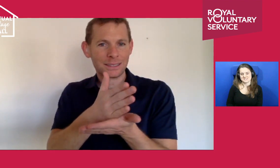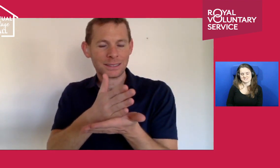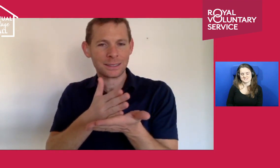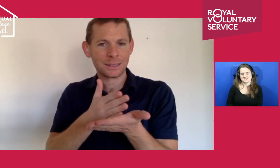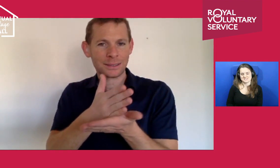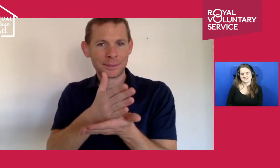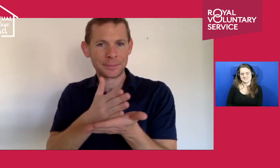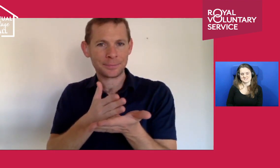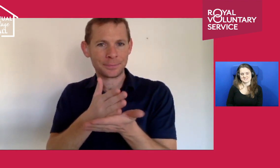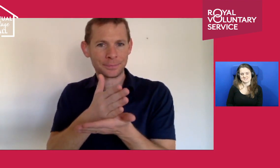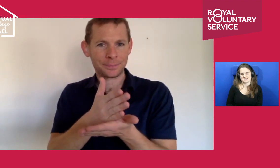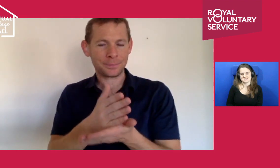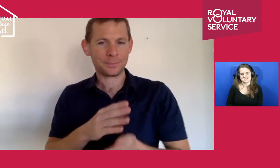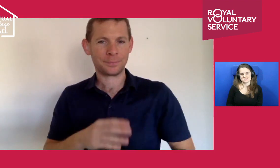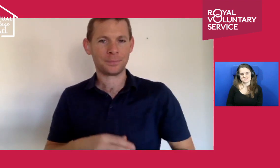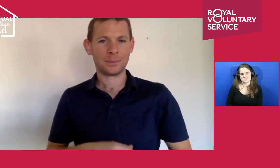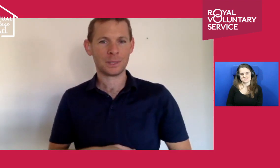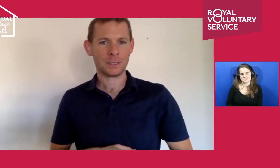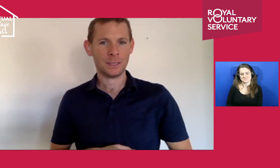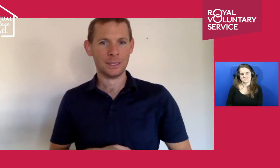Bread.